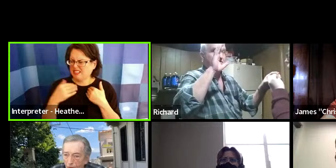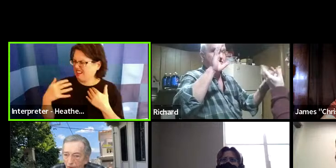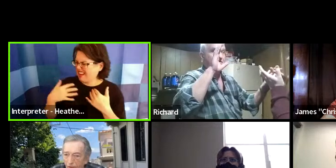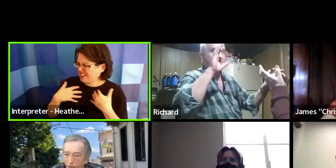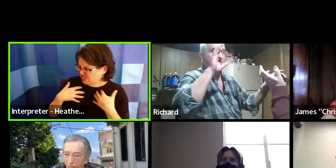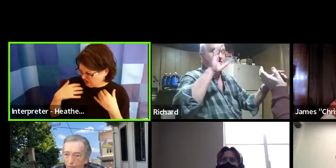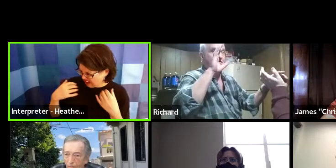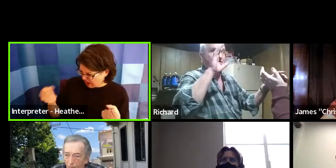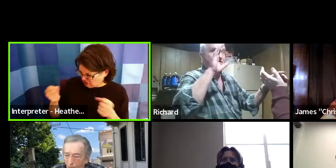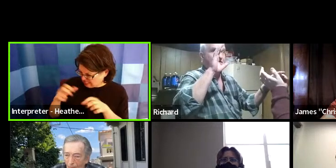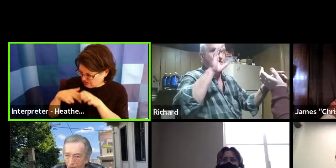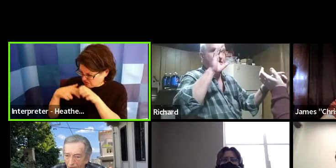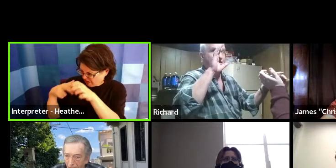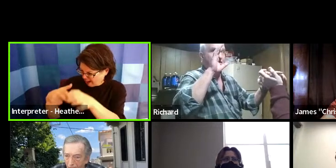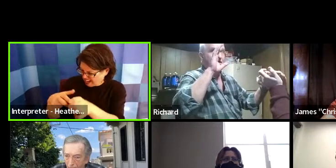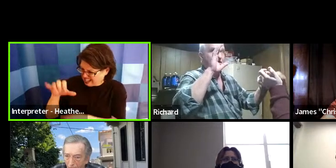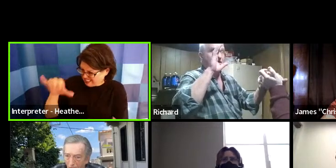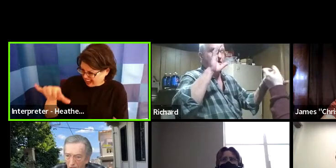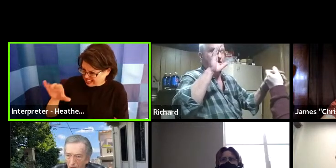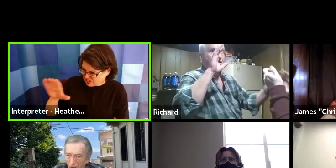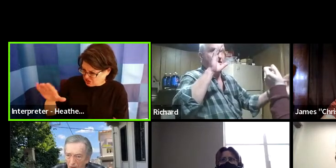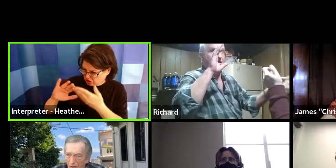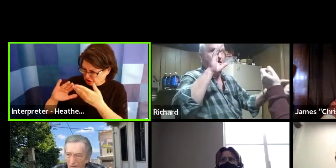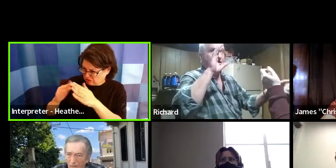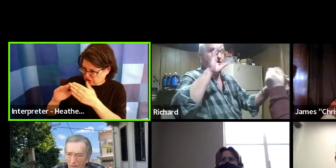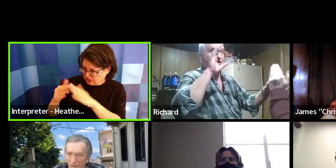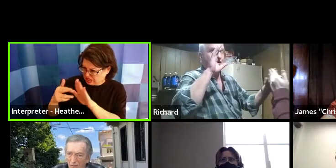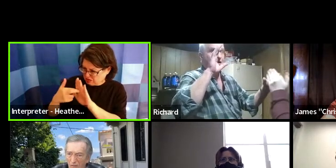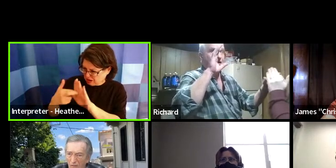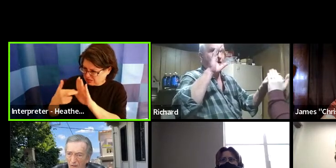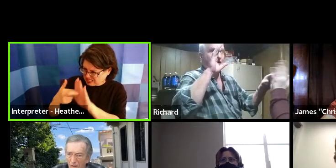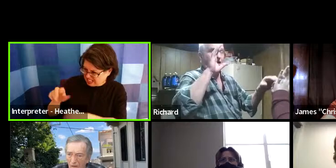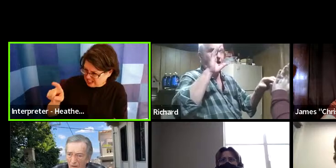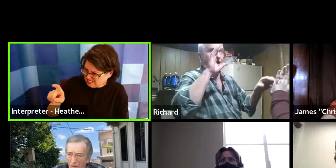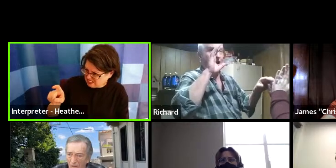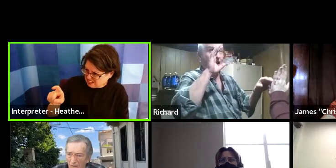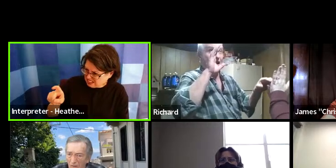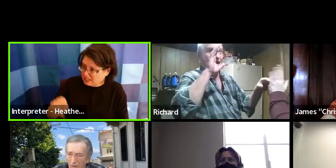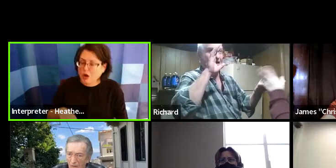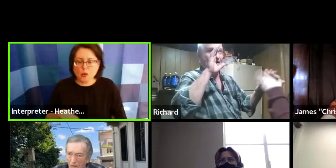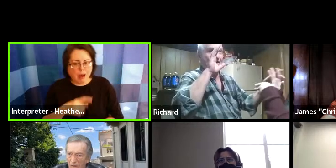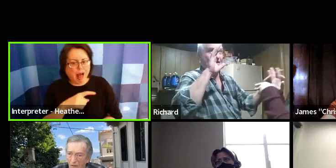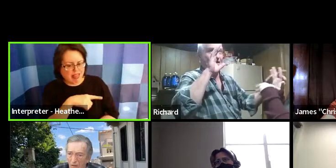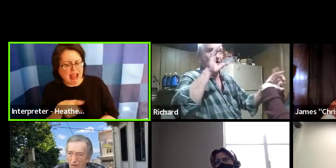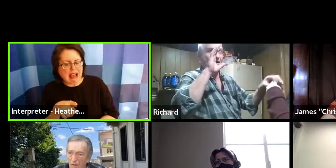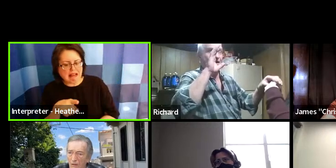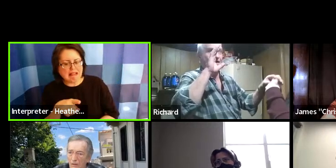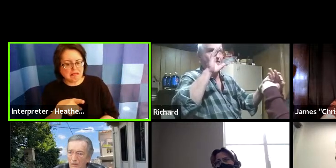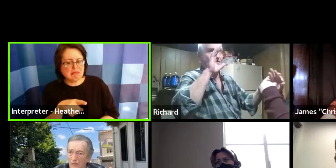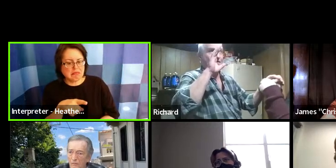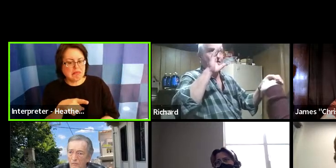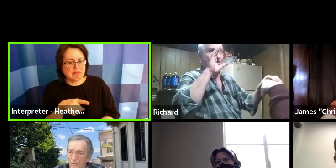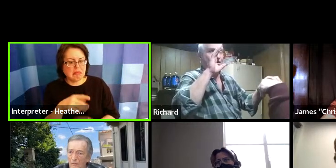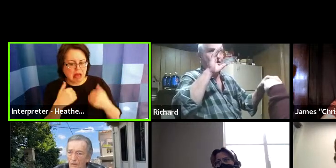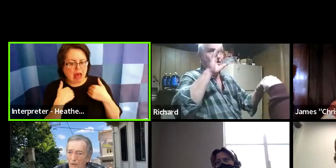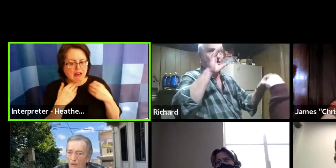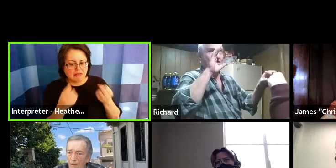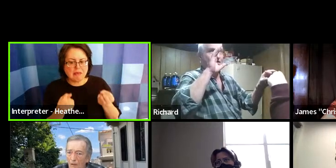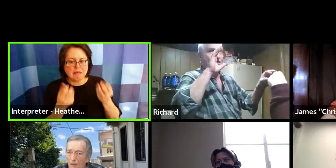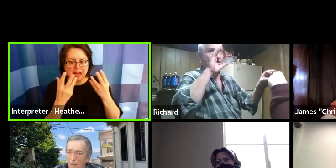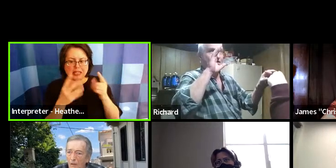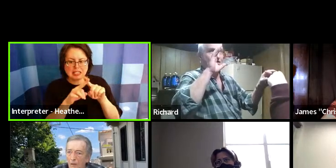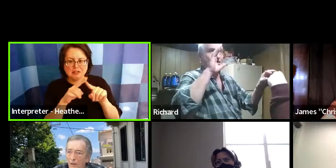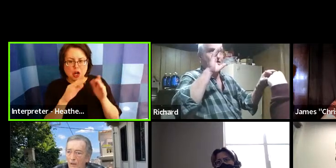your community representative? They're more of just the convener that has many numerous